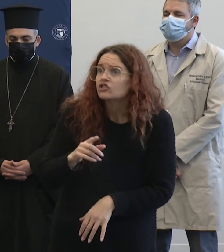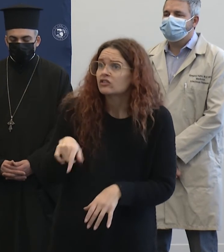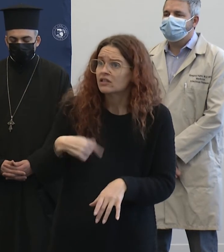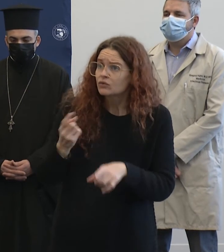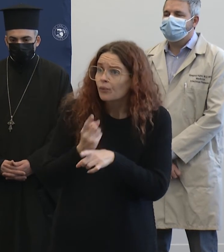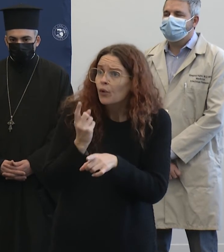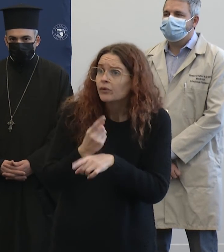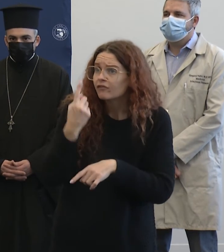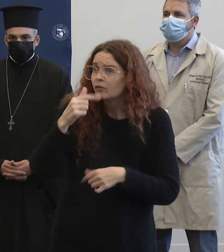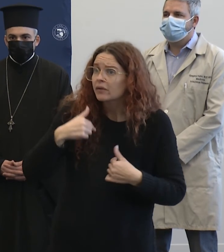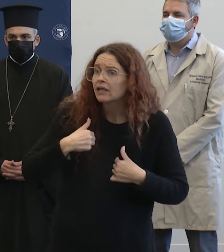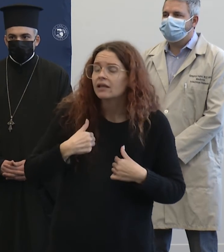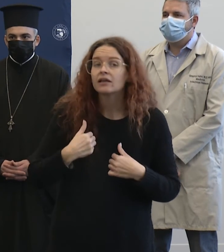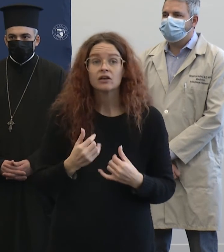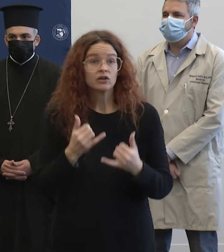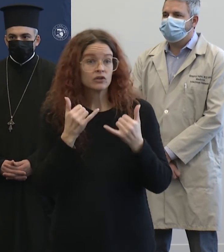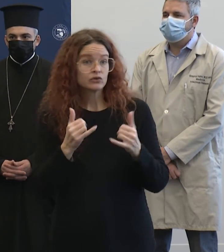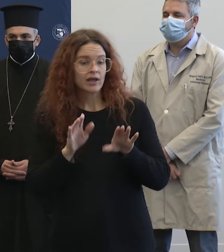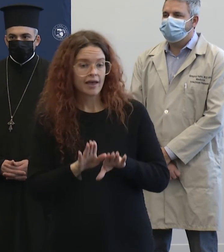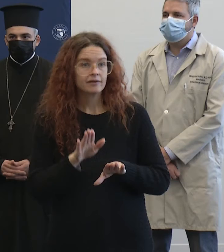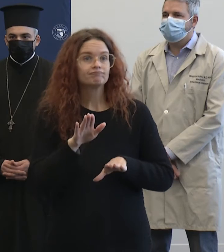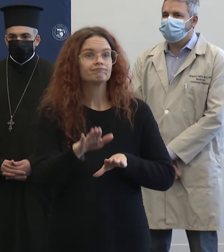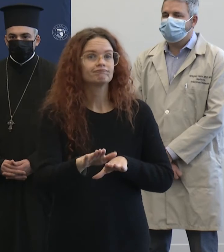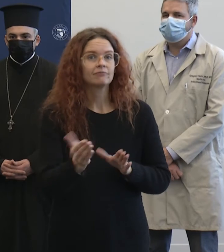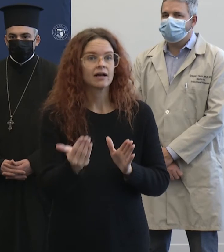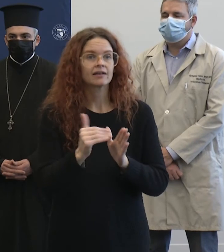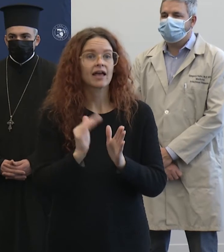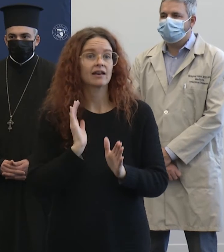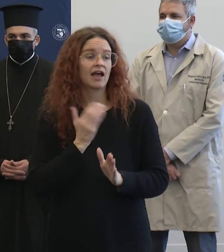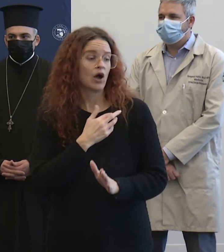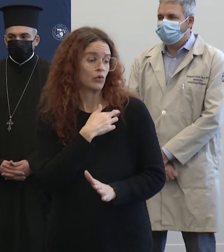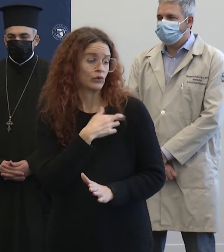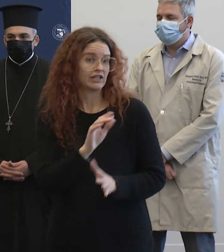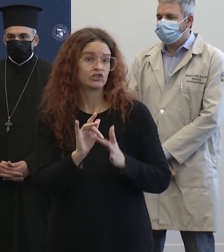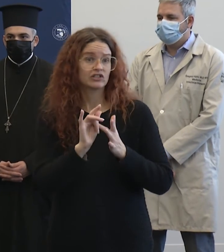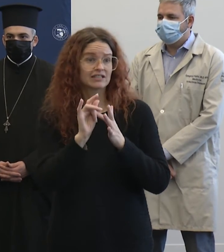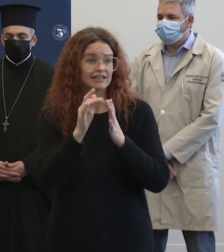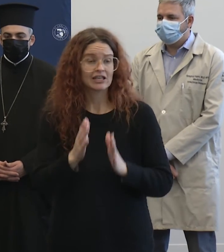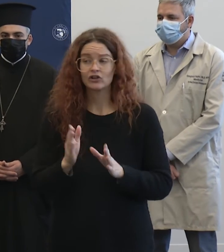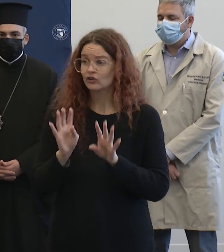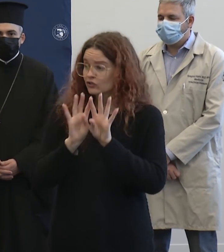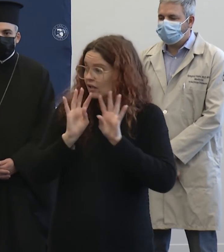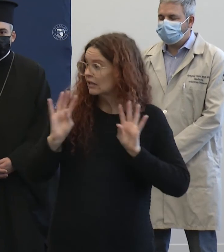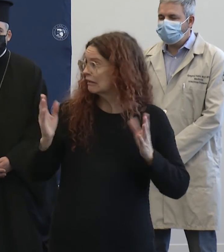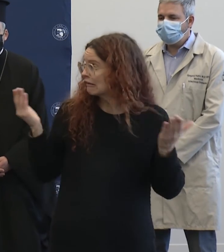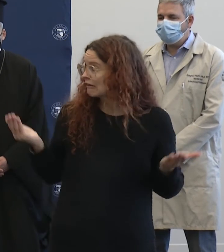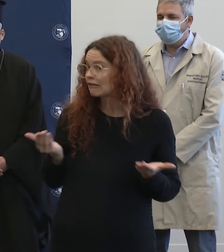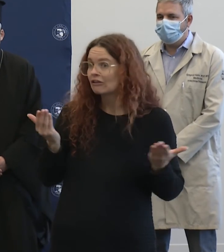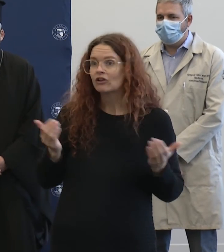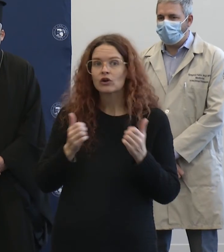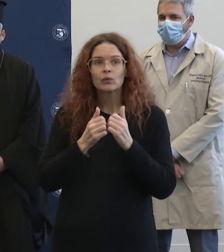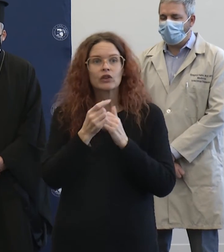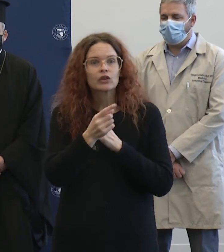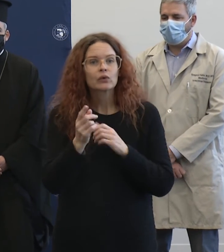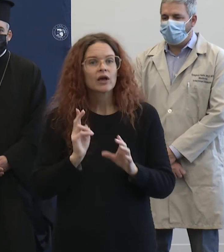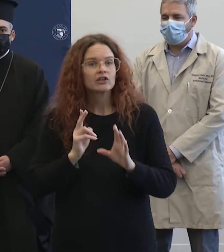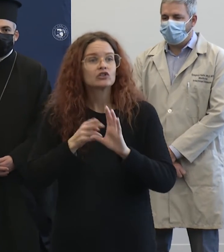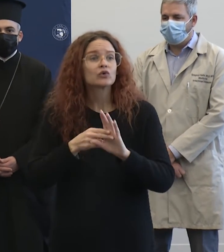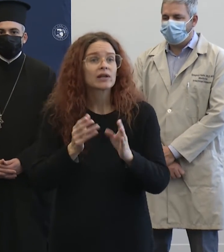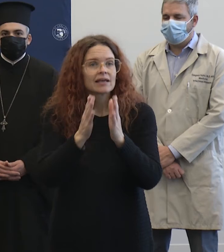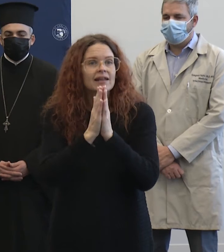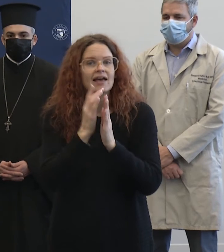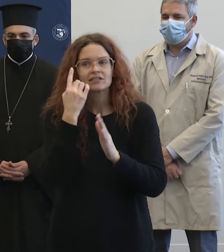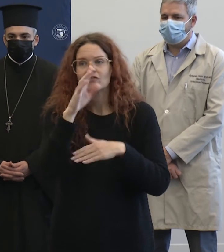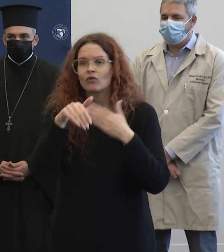I should take? Today we take one more step to have our religious leaders here who are with you joining and asking the call that